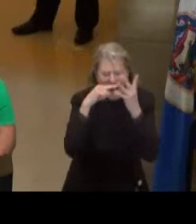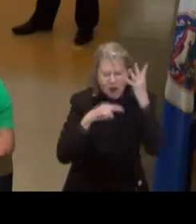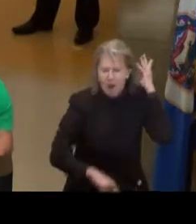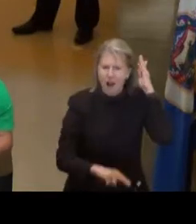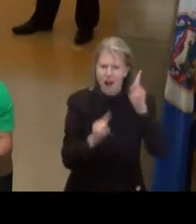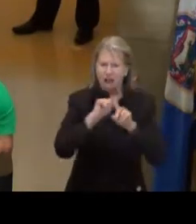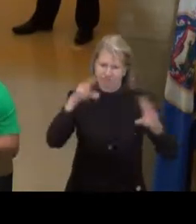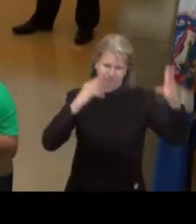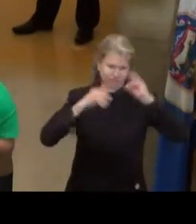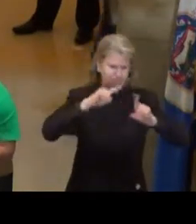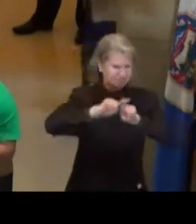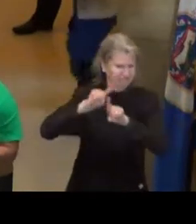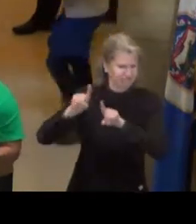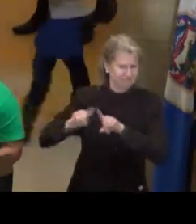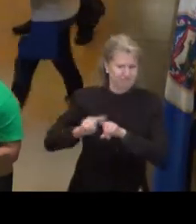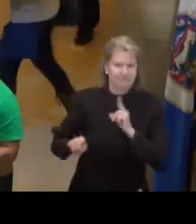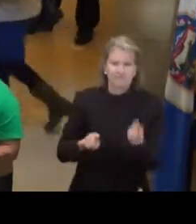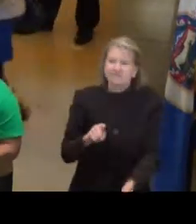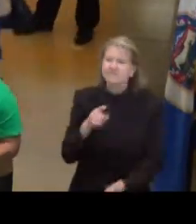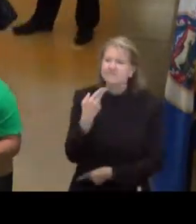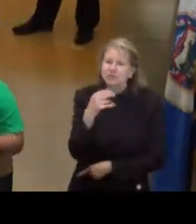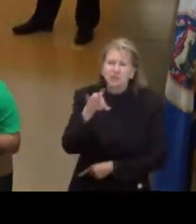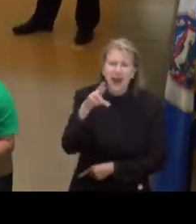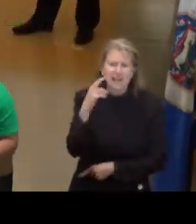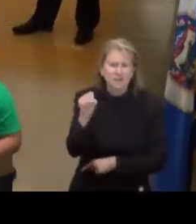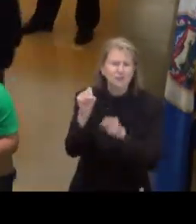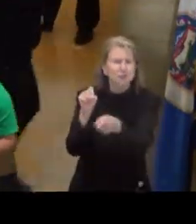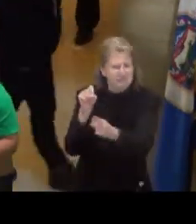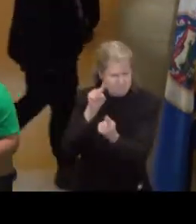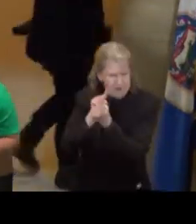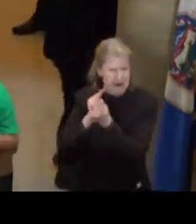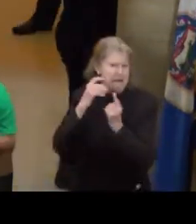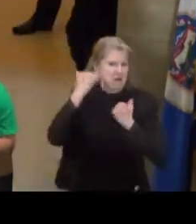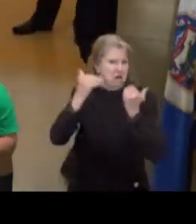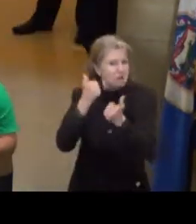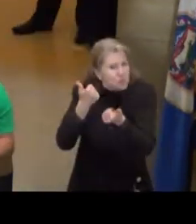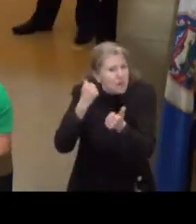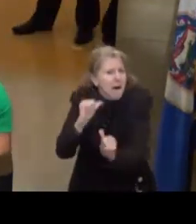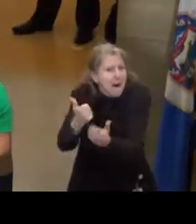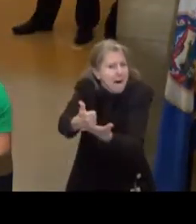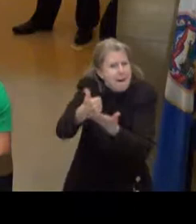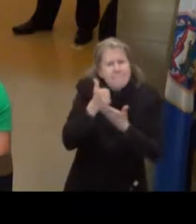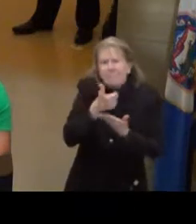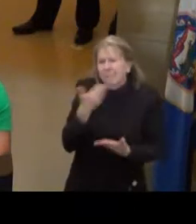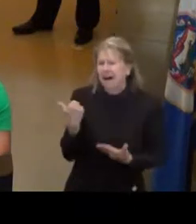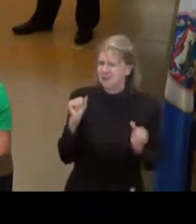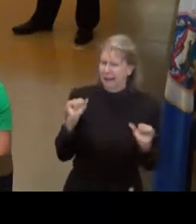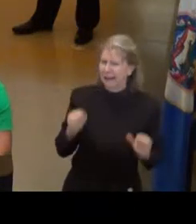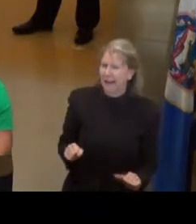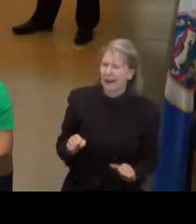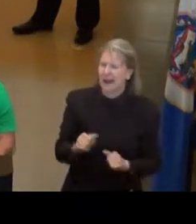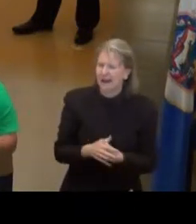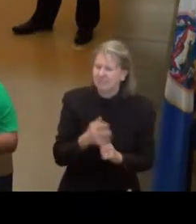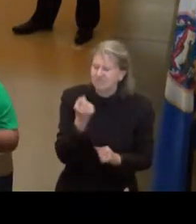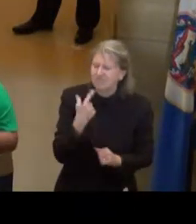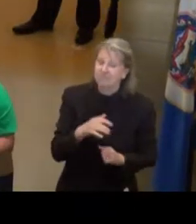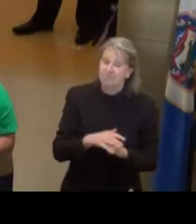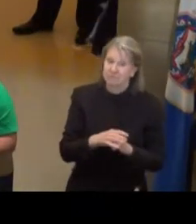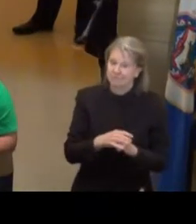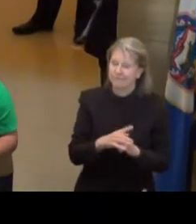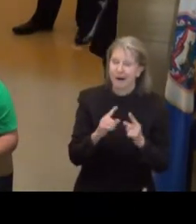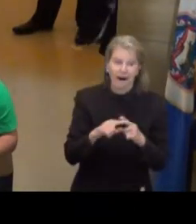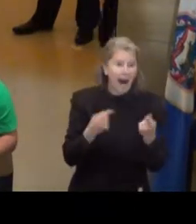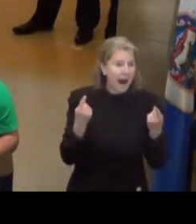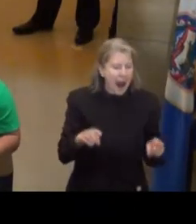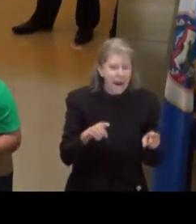high, I always saw that adults really wanted to help me, and they did try to help me to the best of their ability. But due to a lack